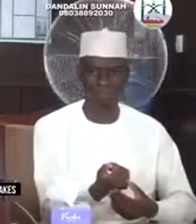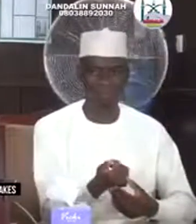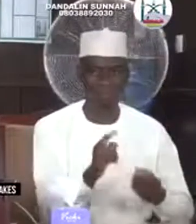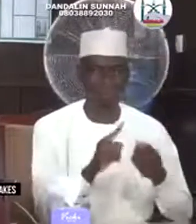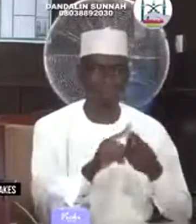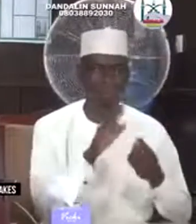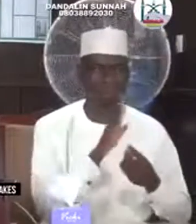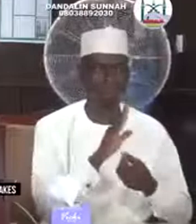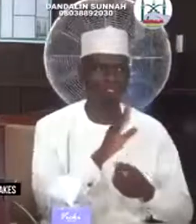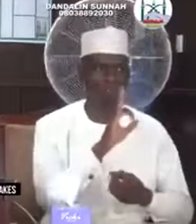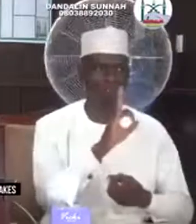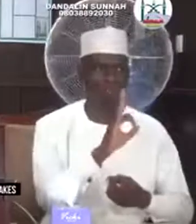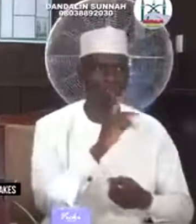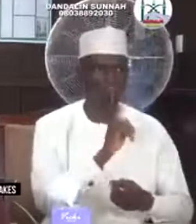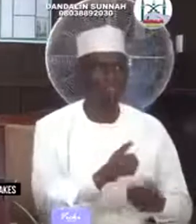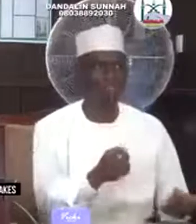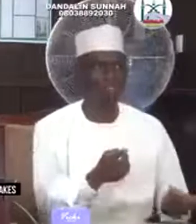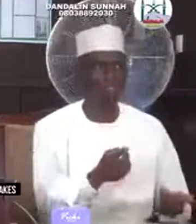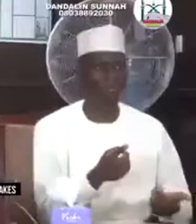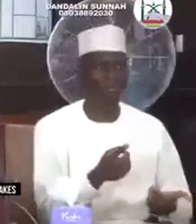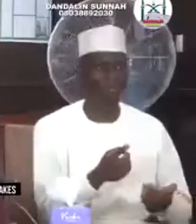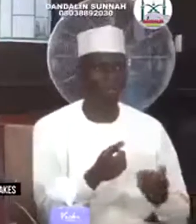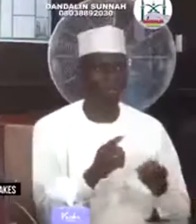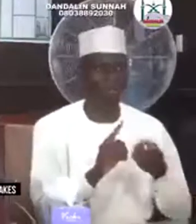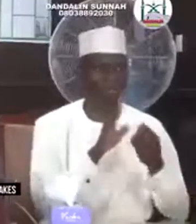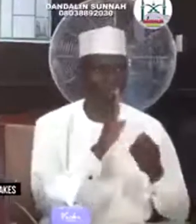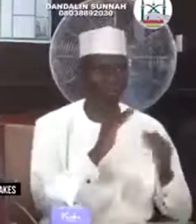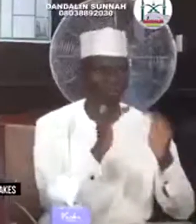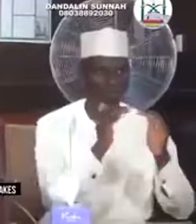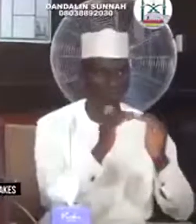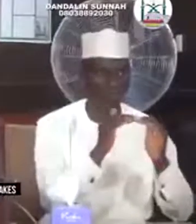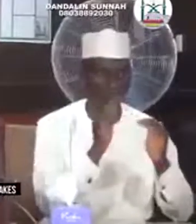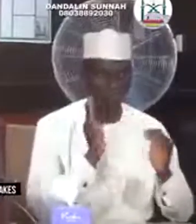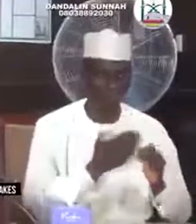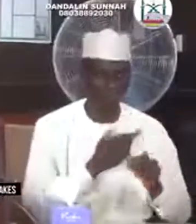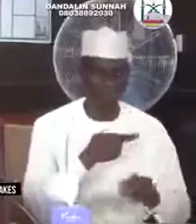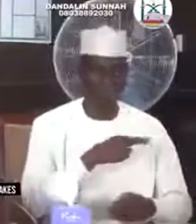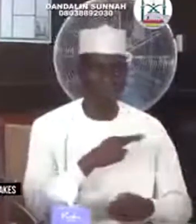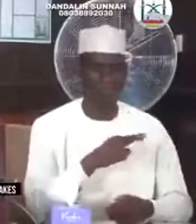To be fair, our religion is a religion of fear.